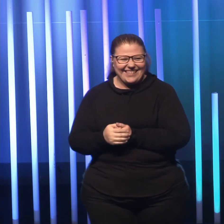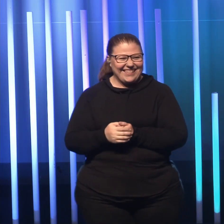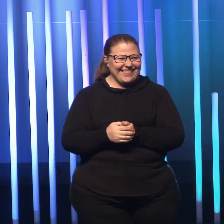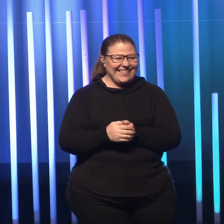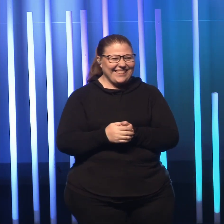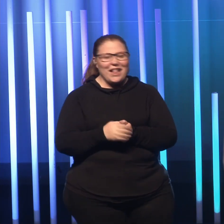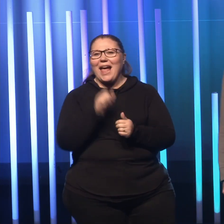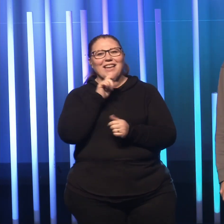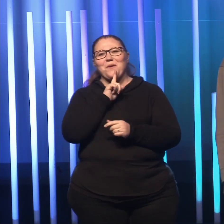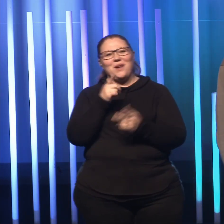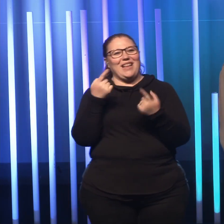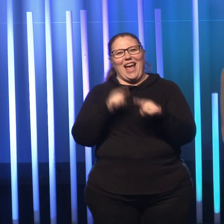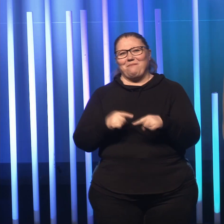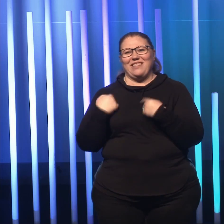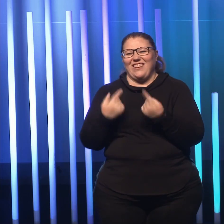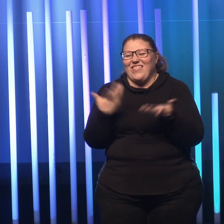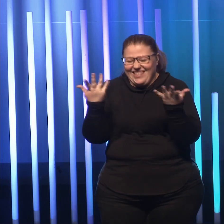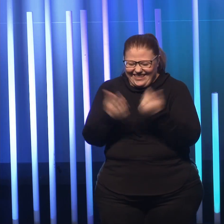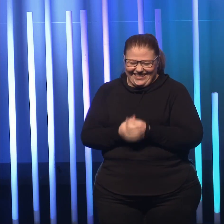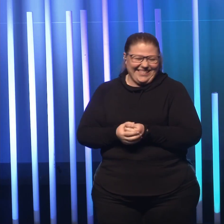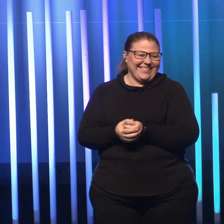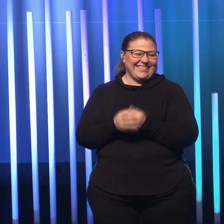really happened, but there you go.